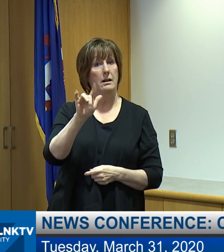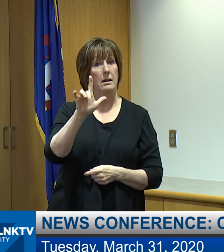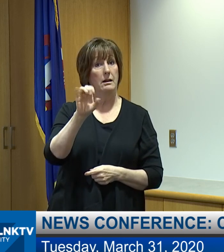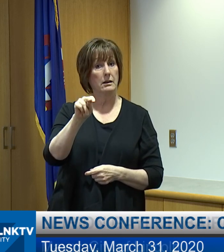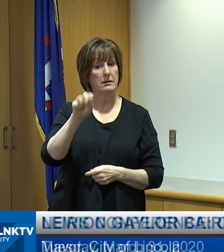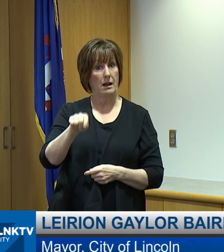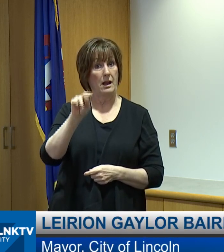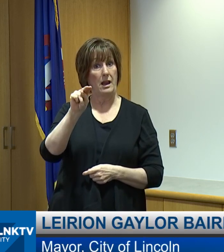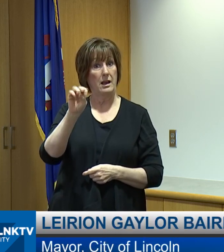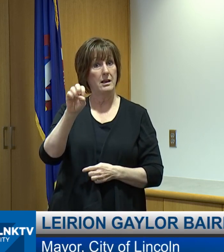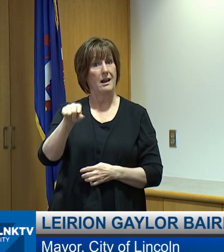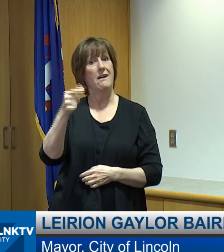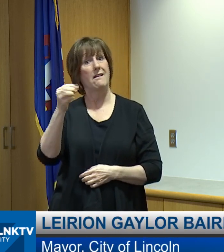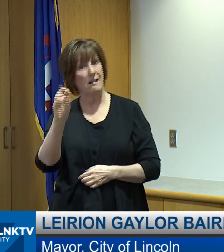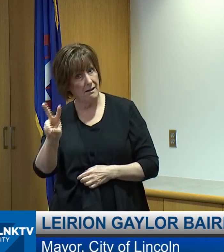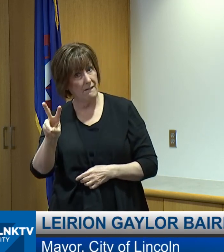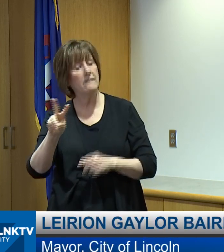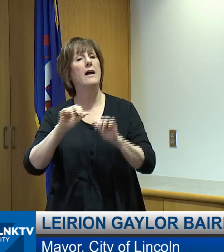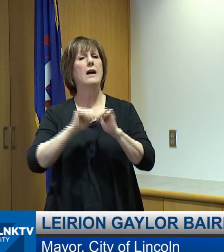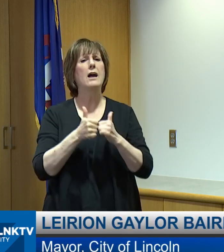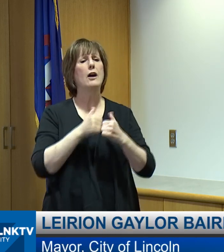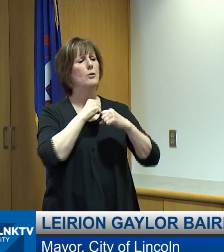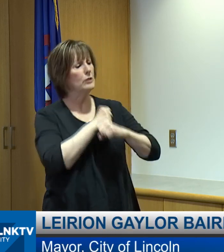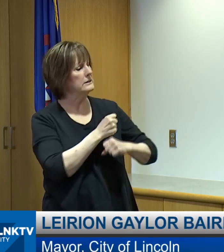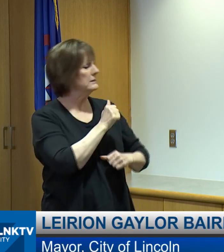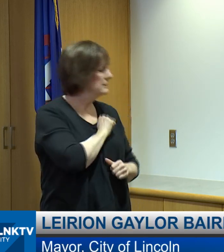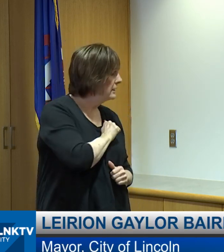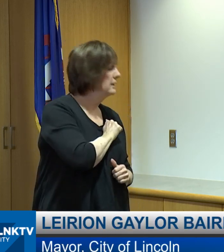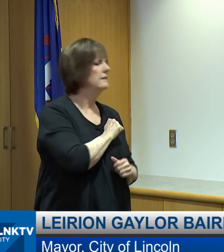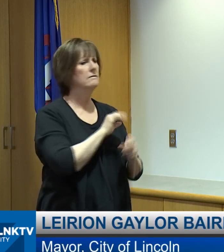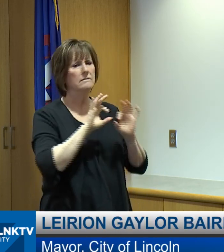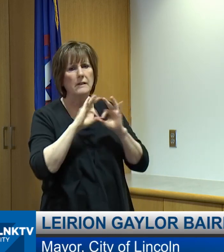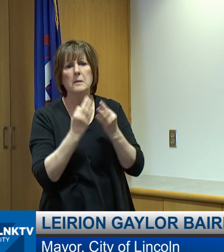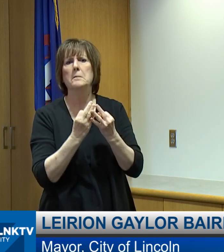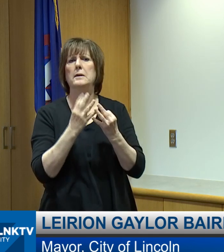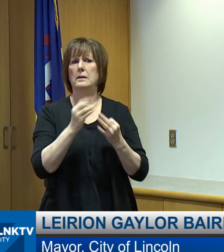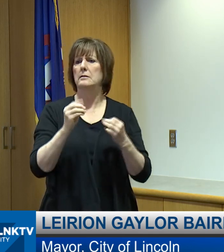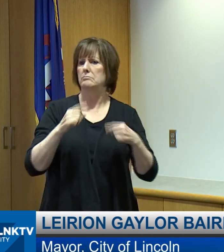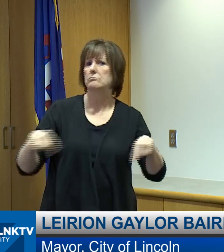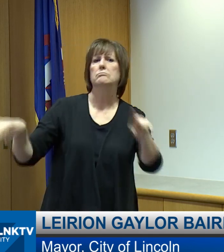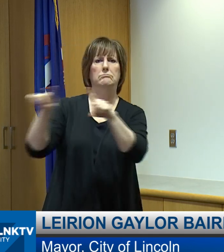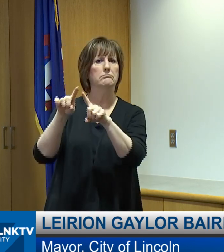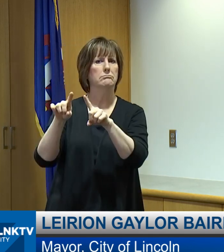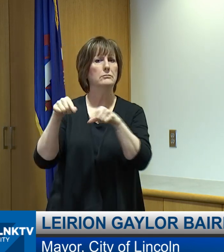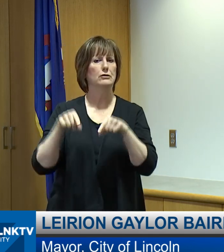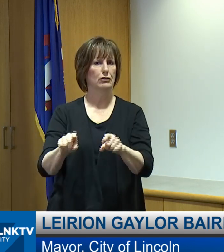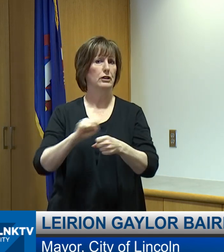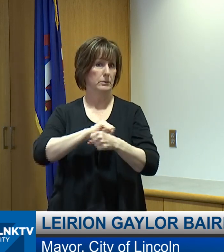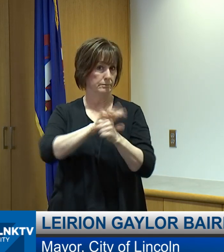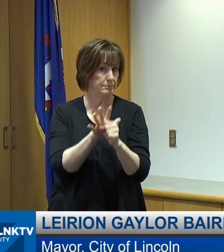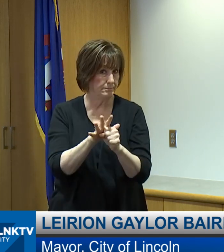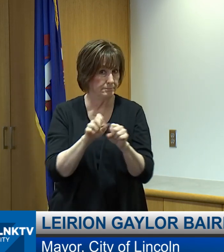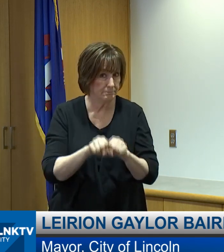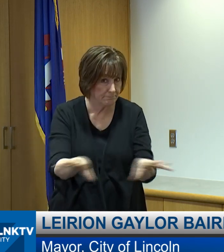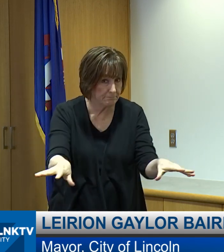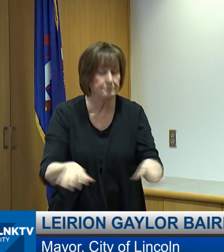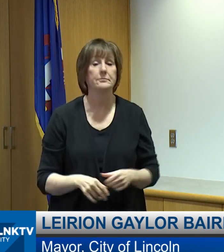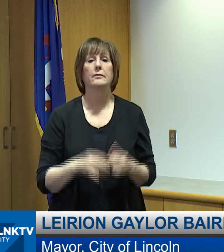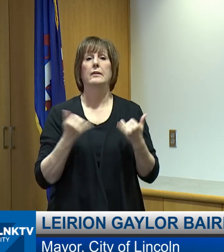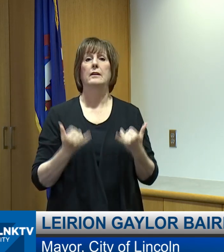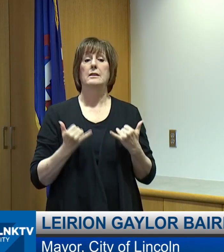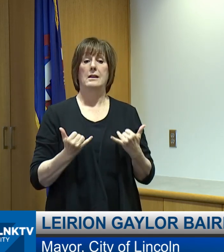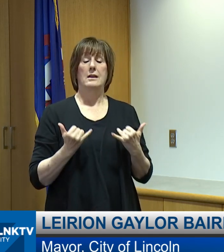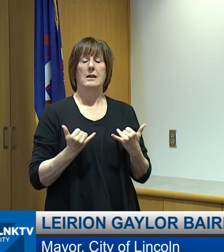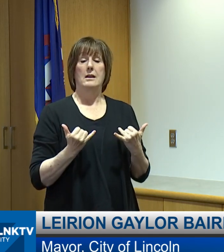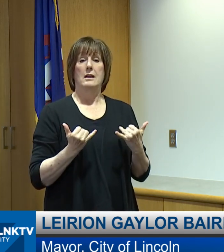covid19.lincoln.ne.gov, to learn how you can protect yourself, your loved ones, and our community during this pandemic. We're going to begin with a situation update.